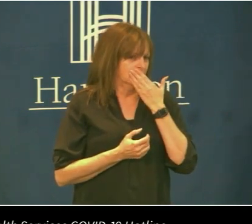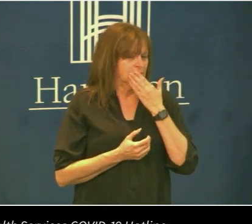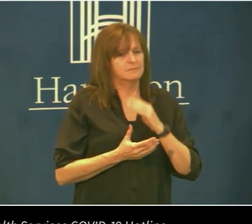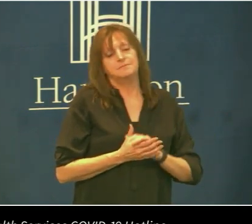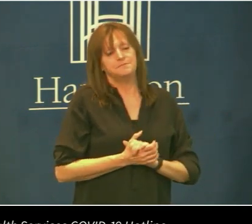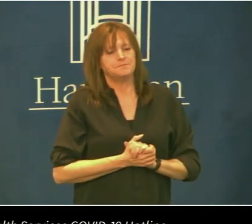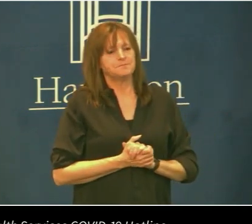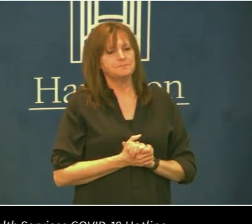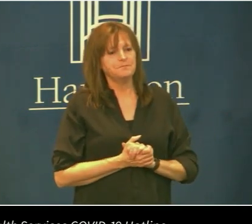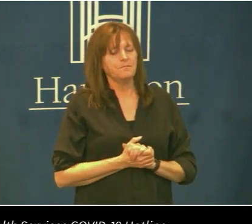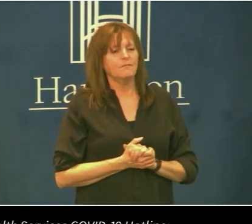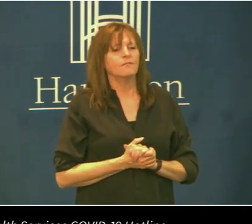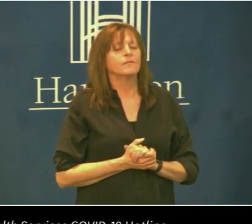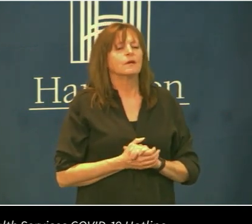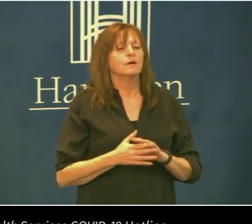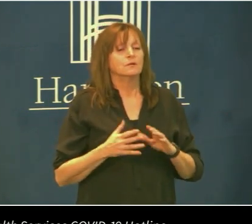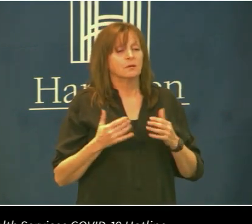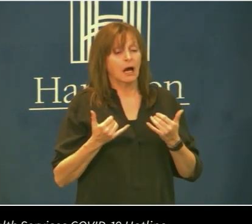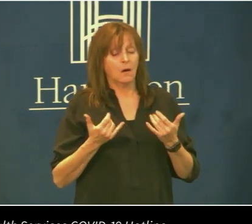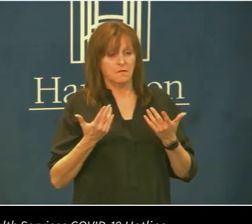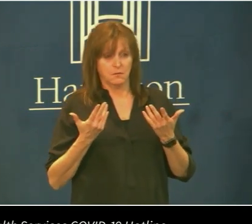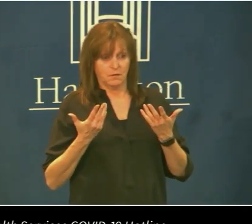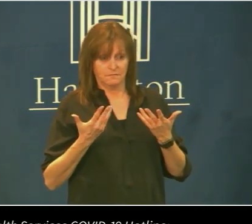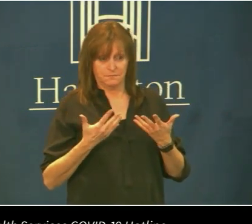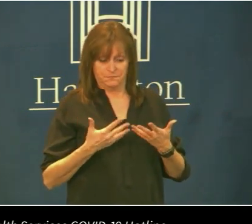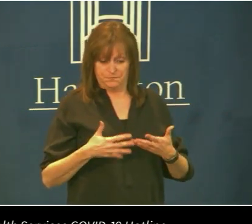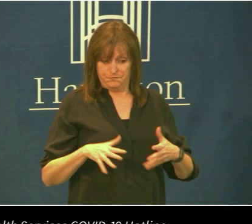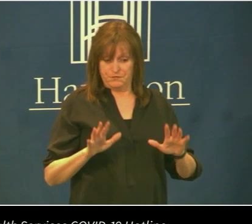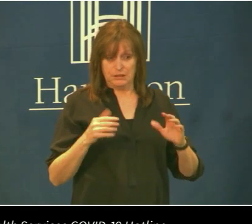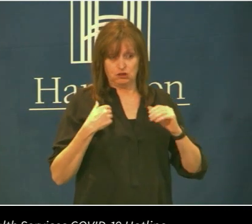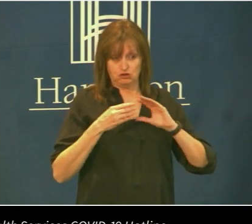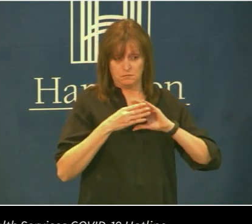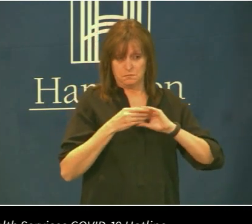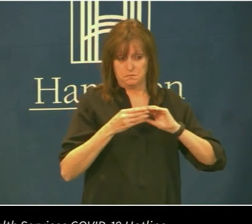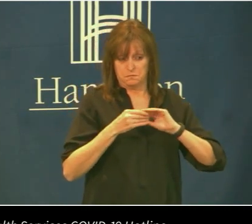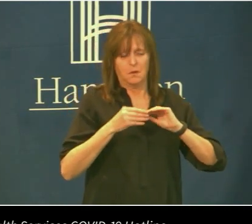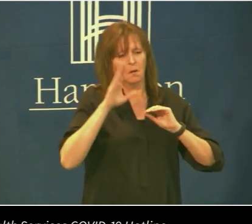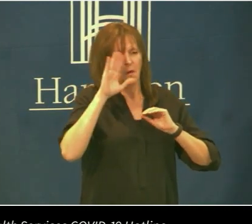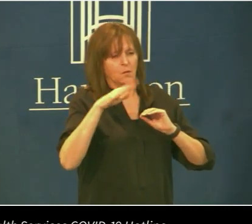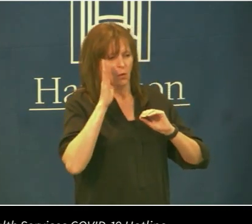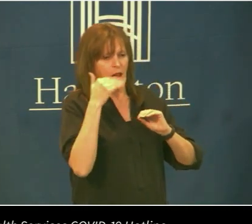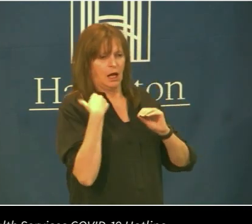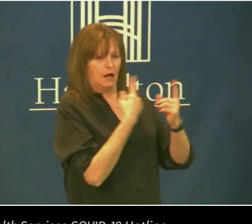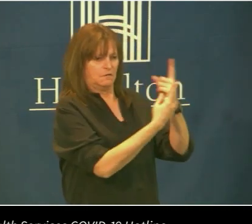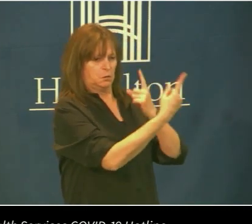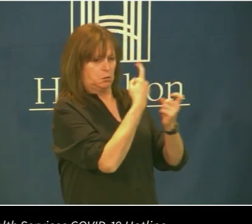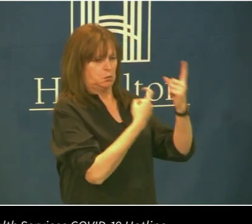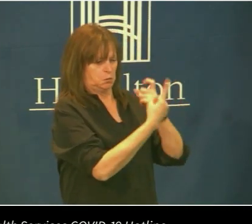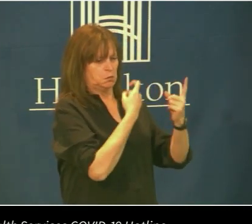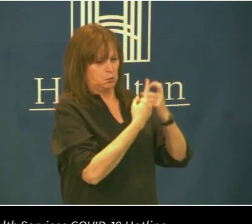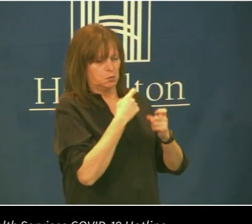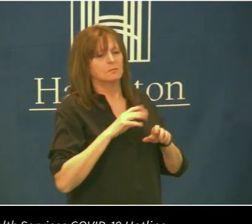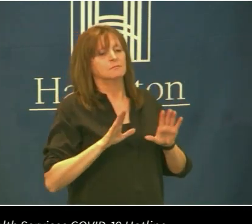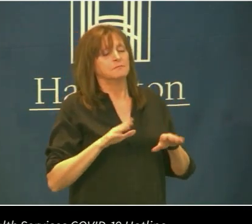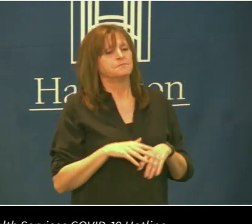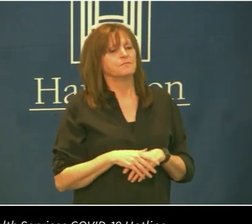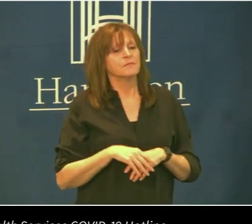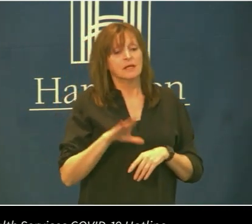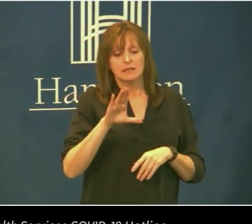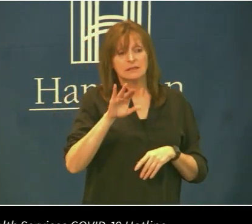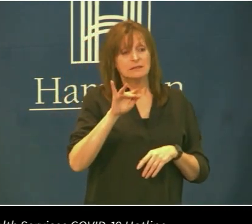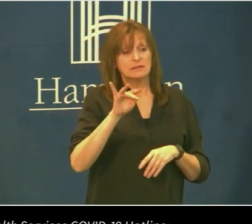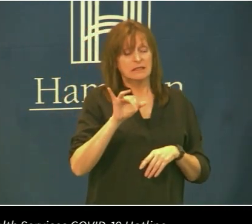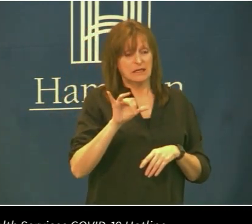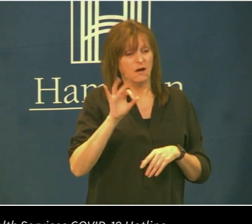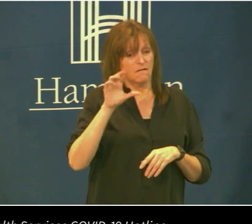were up to 43 cases in the city of Hamilton, so that would be an additional 4 cases since I reported at